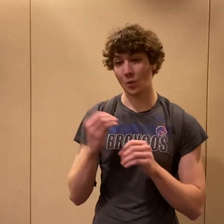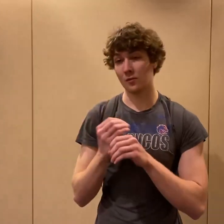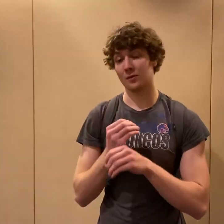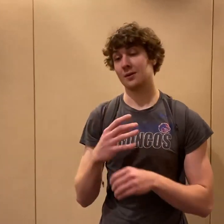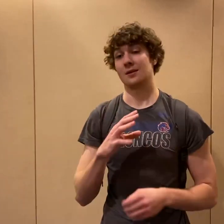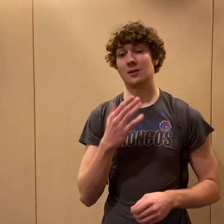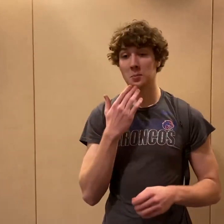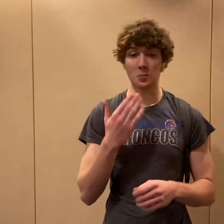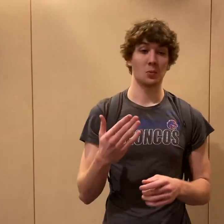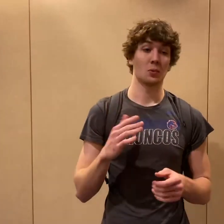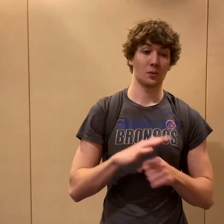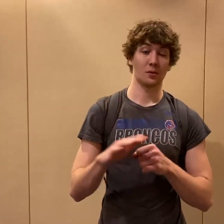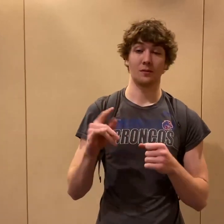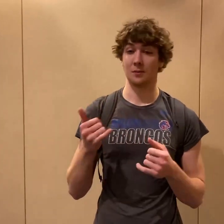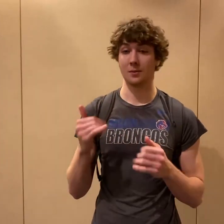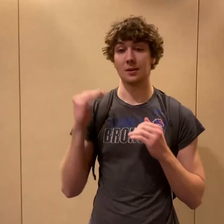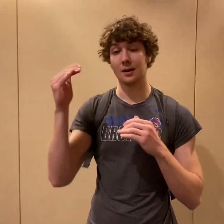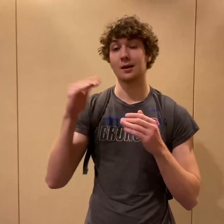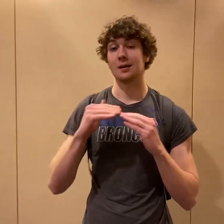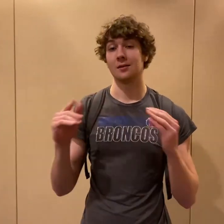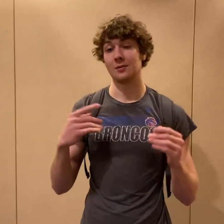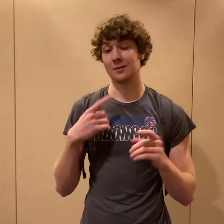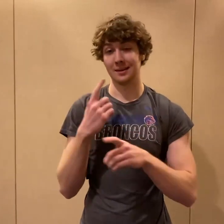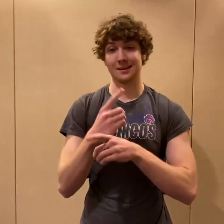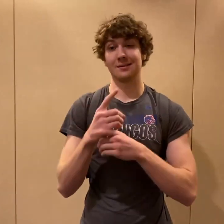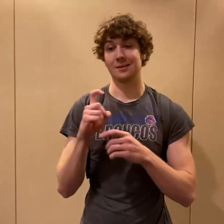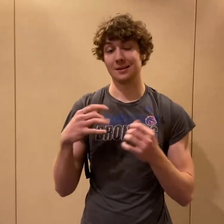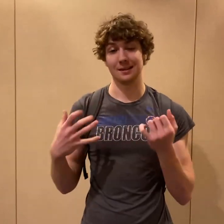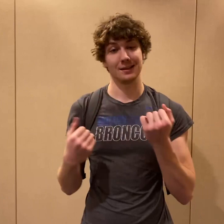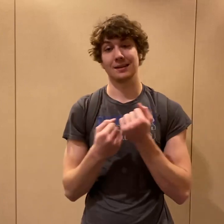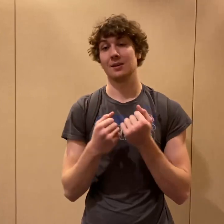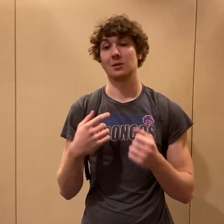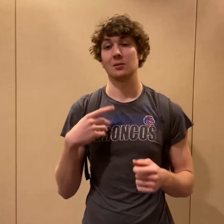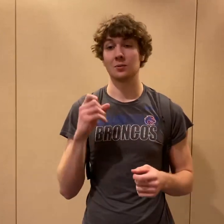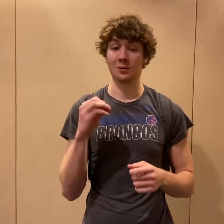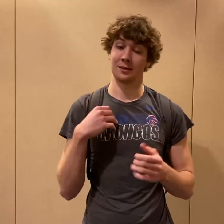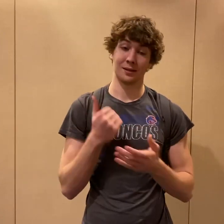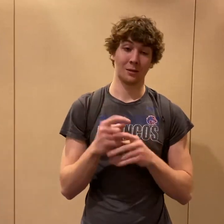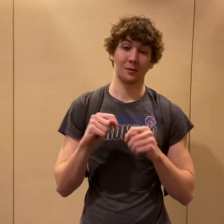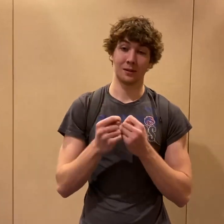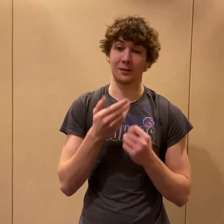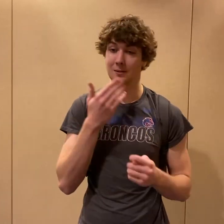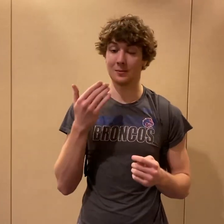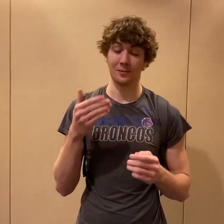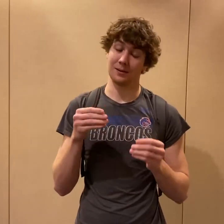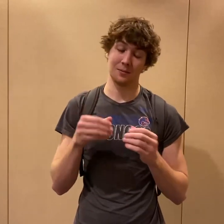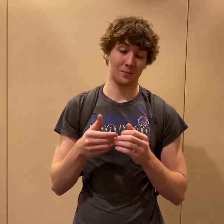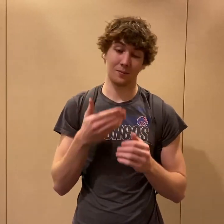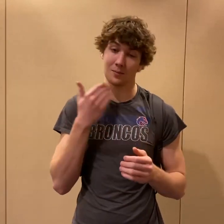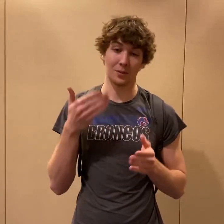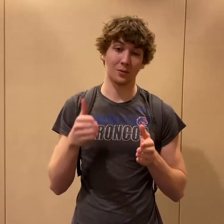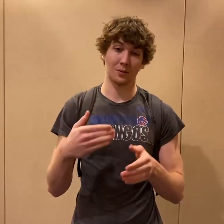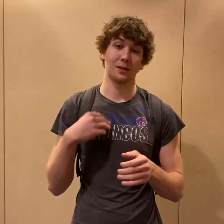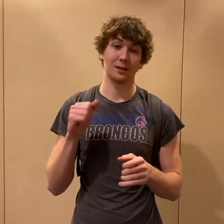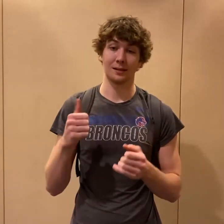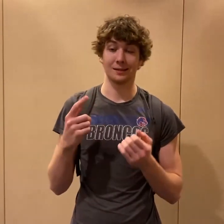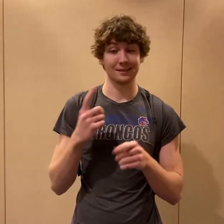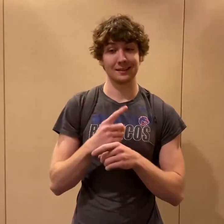take the next step offensively. I'm pretty good. I feel like I played this level pretty well, but defensively that's the best way to help the team